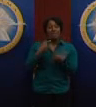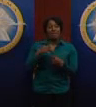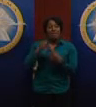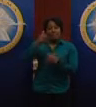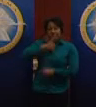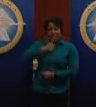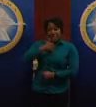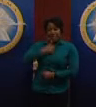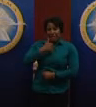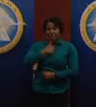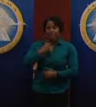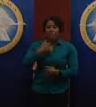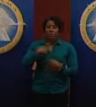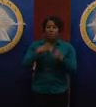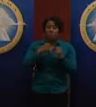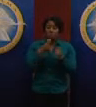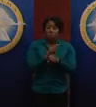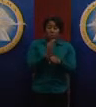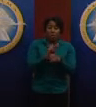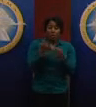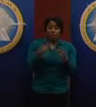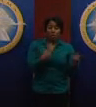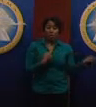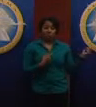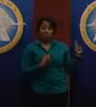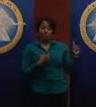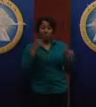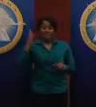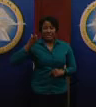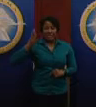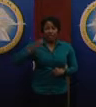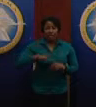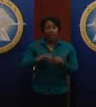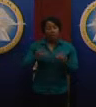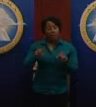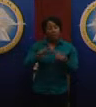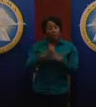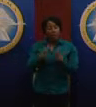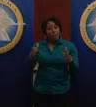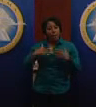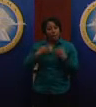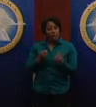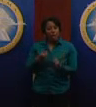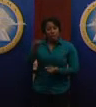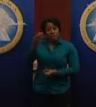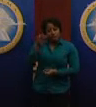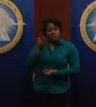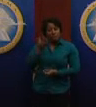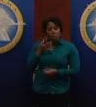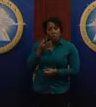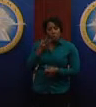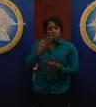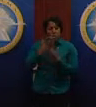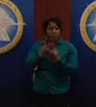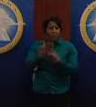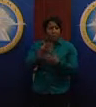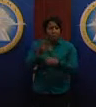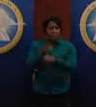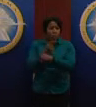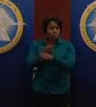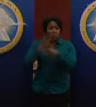until I came to the microphone. So that's one of the things that public health has told us is a good way to prevent the spread of the